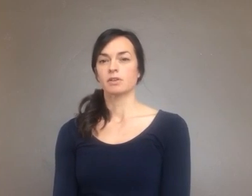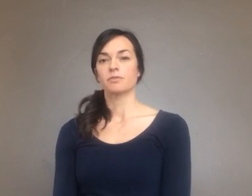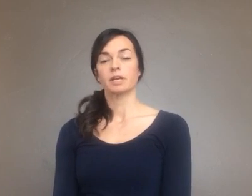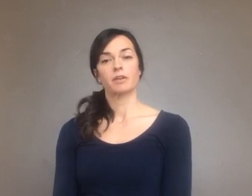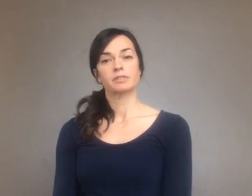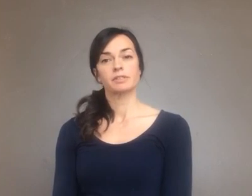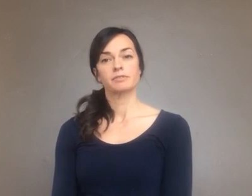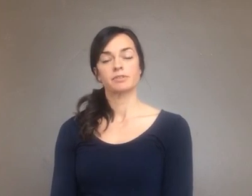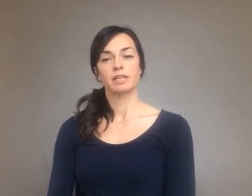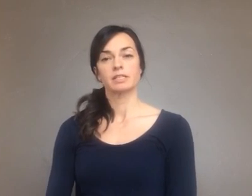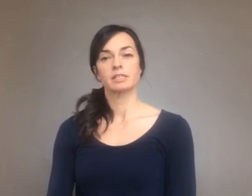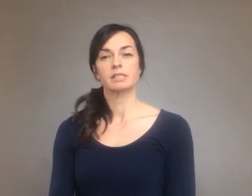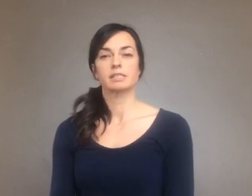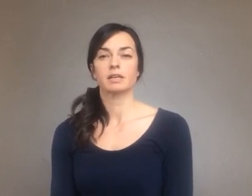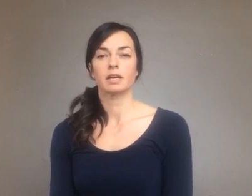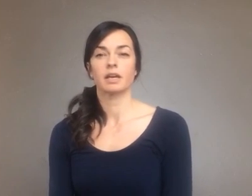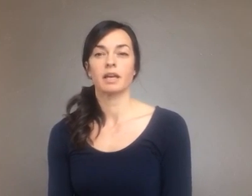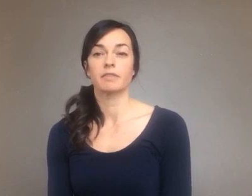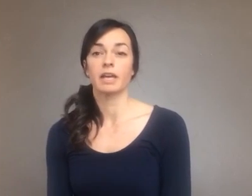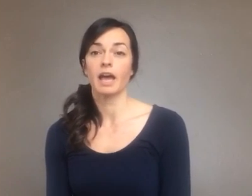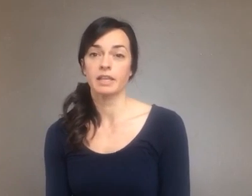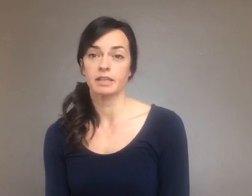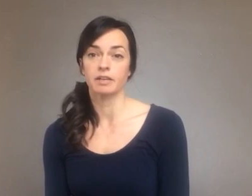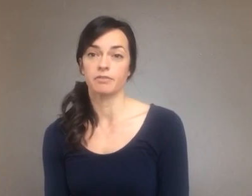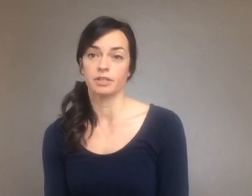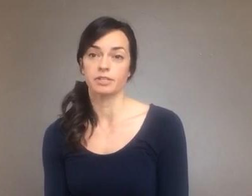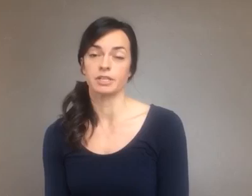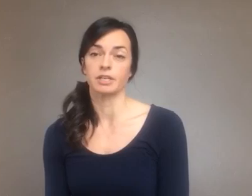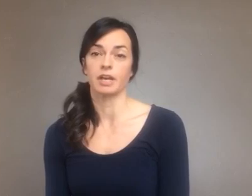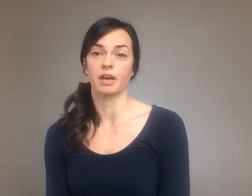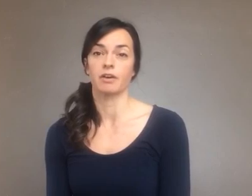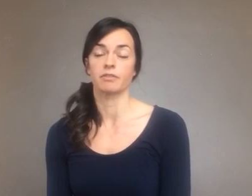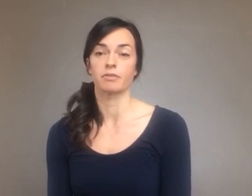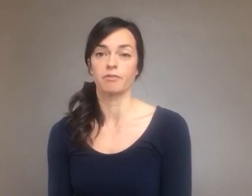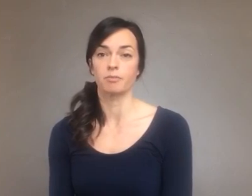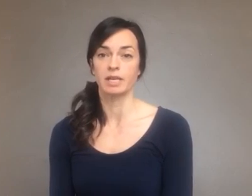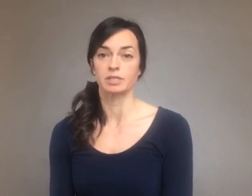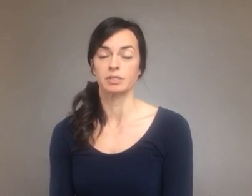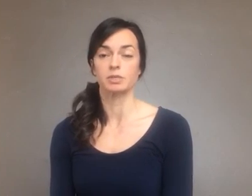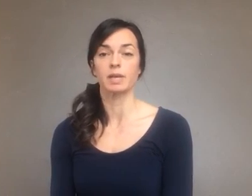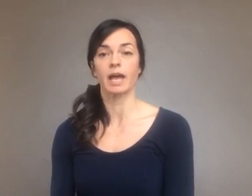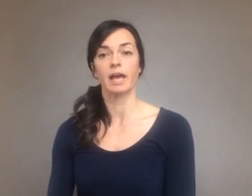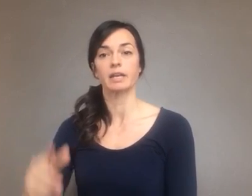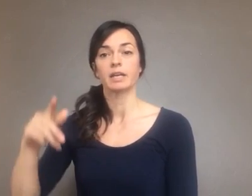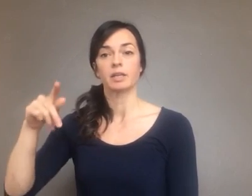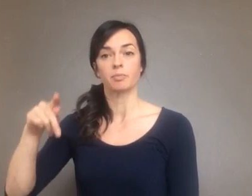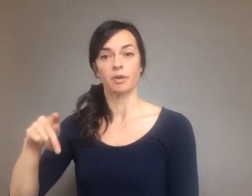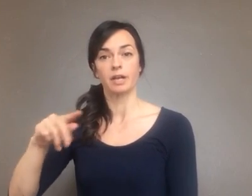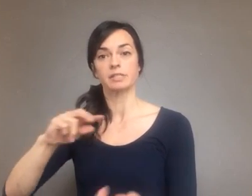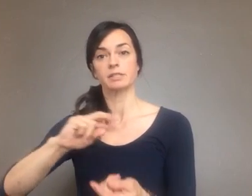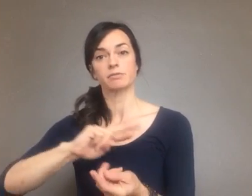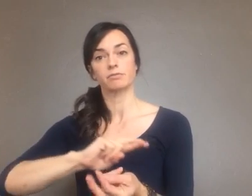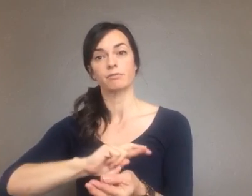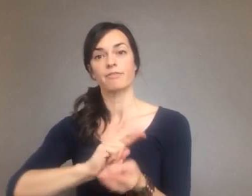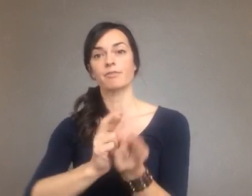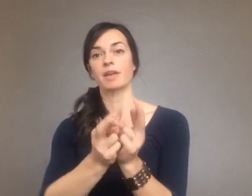for Council of Trent, this is kind of the Catholic version of the Reformation. So we had the Protestant